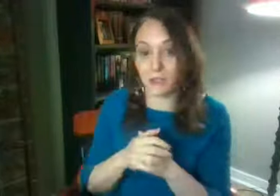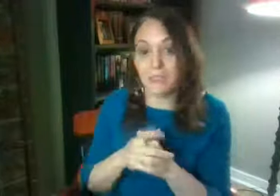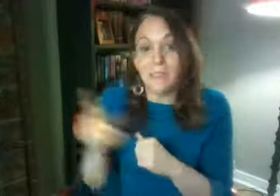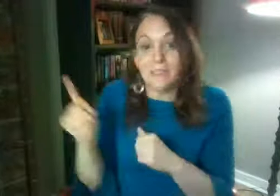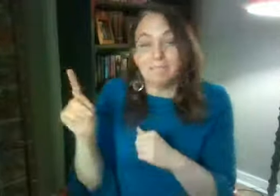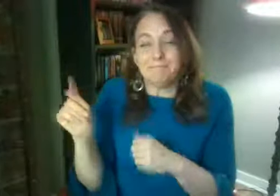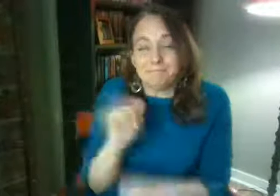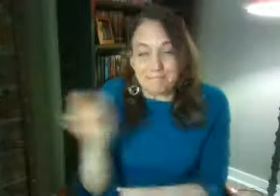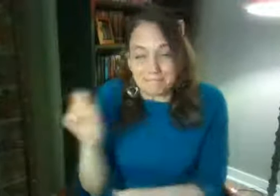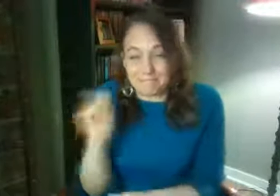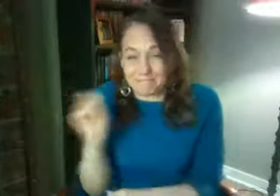go,